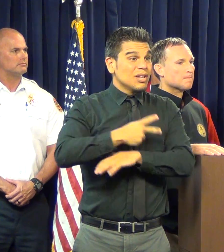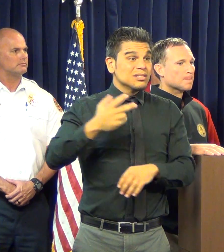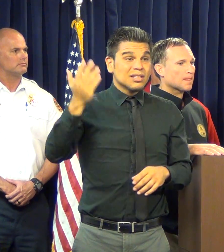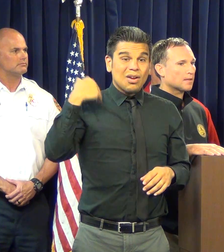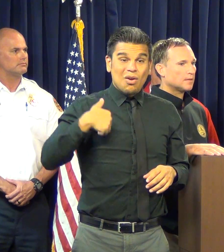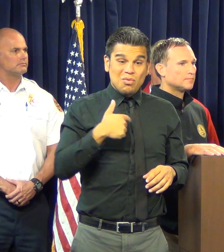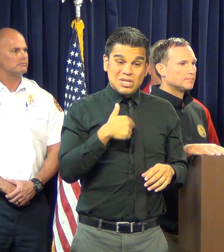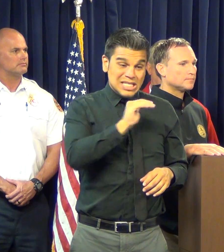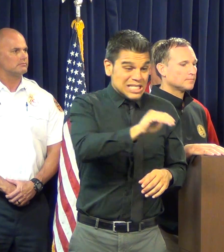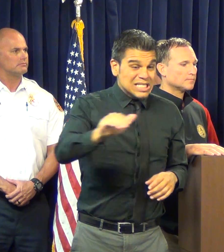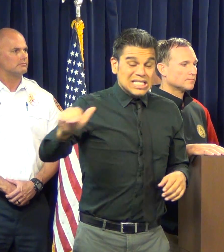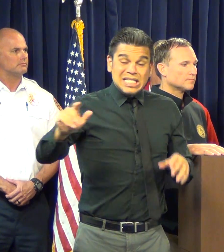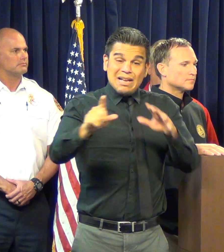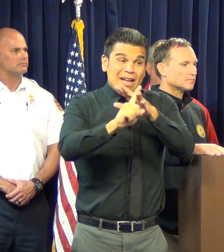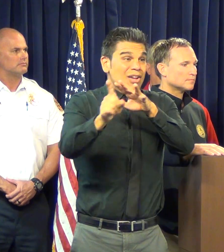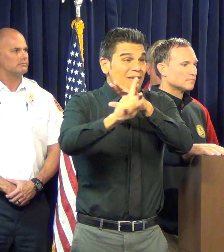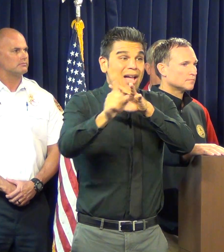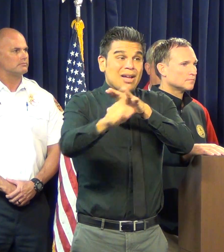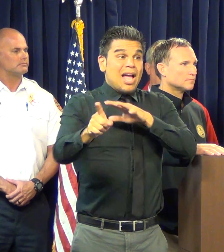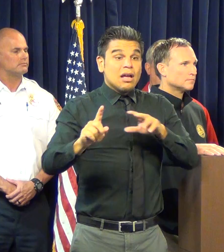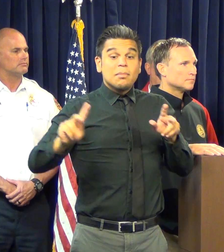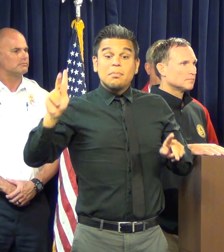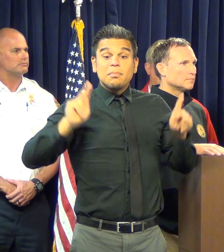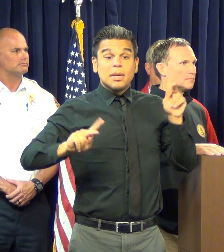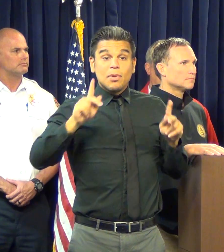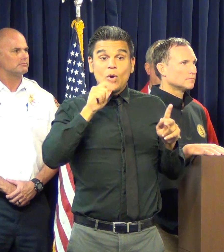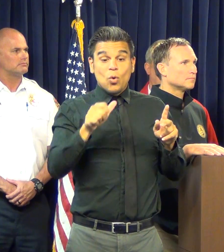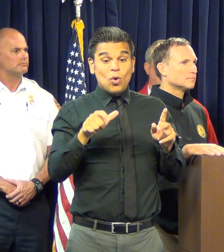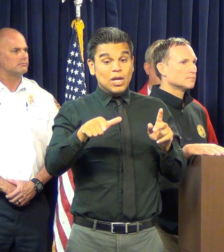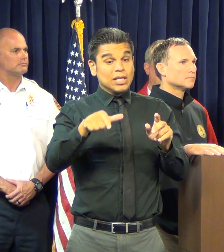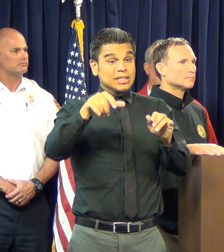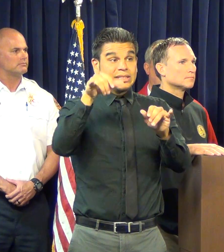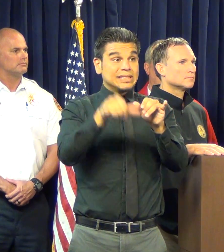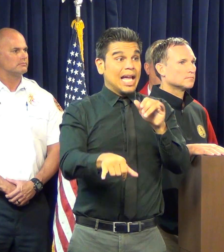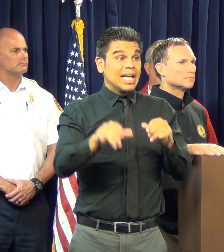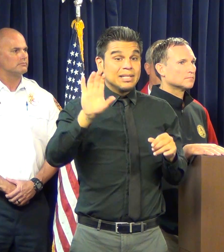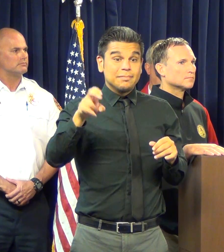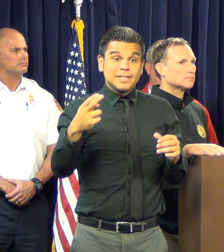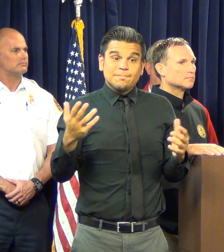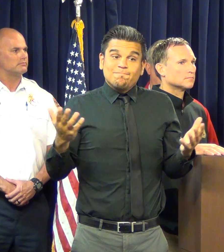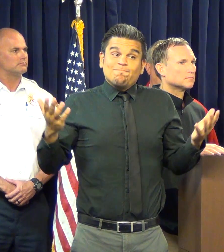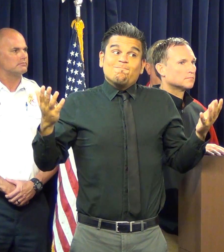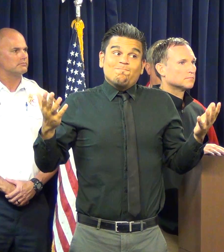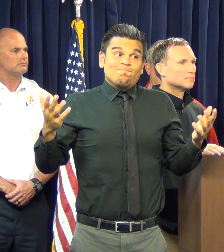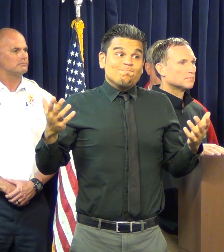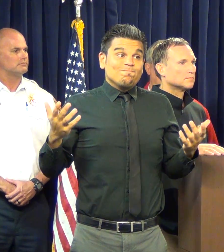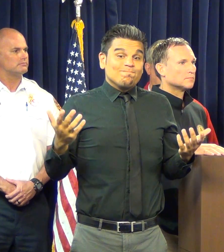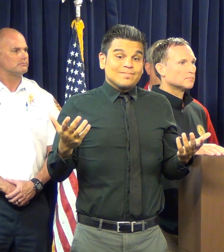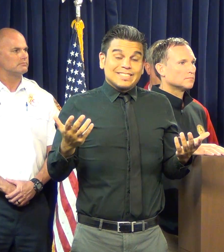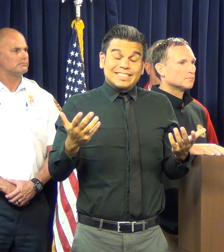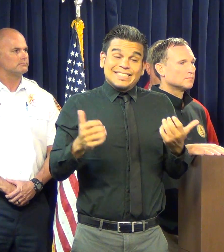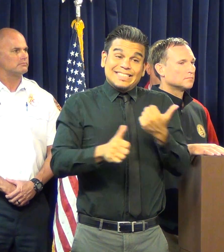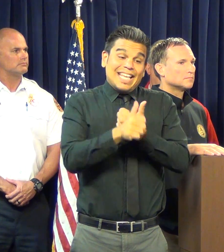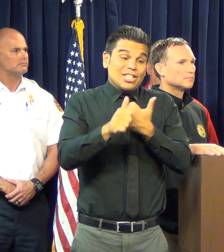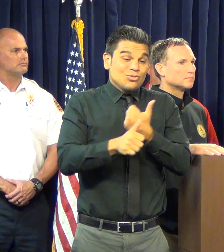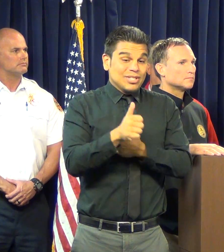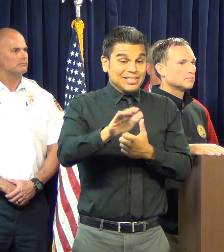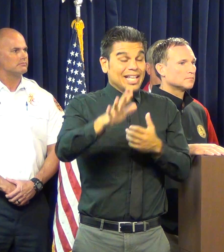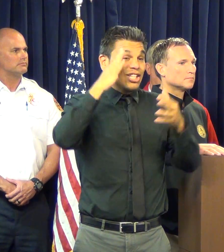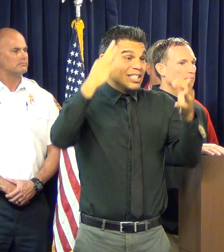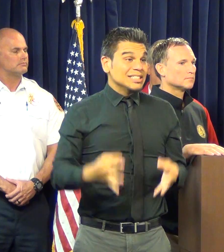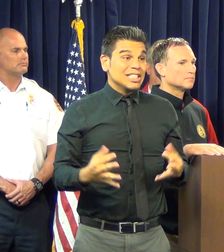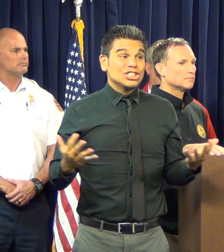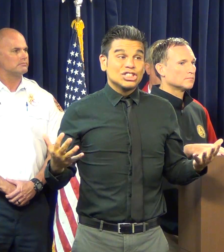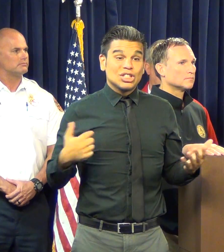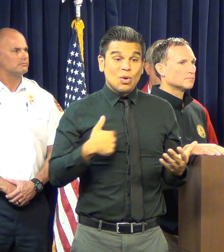that have chosen to stay, especially at the beaches, they put themselves in harm's way. So we will do all that we can, and we will continue to, we'll